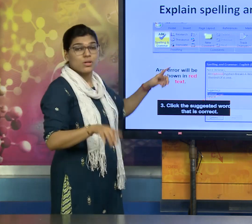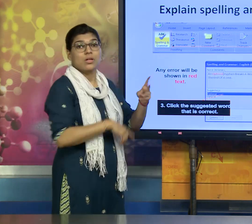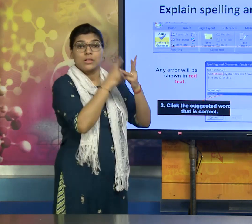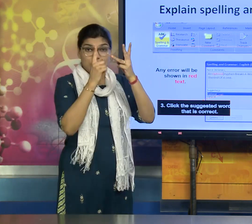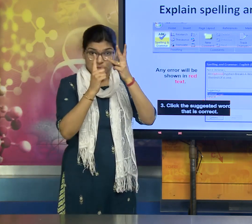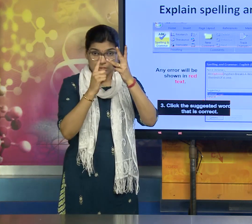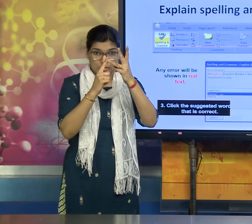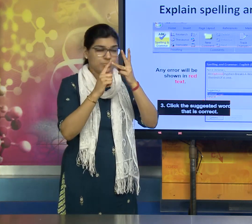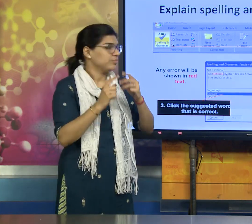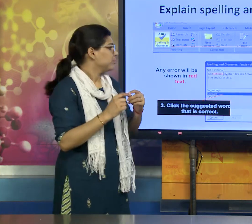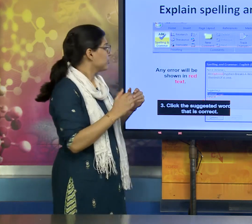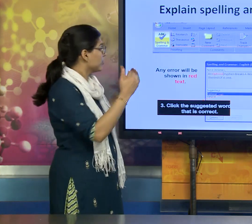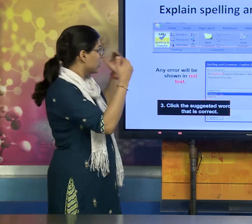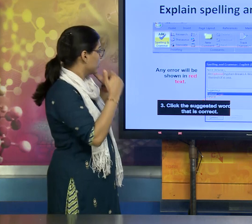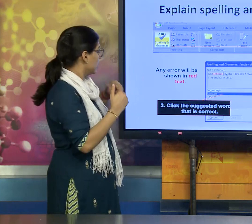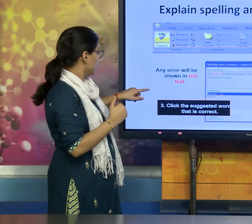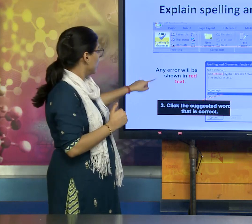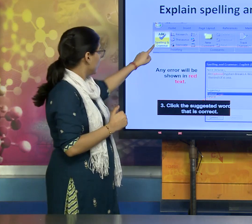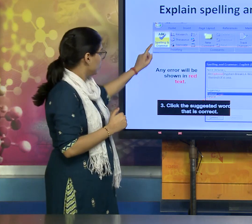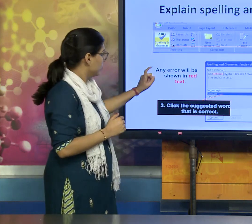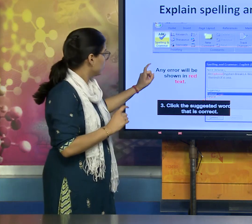click the suggested word that is correct.